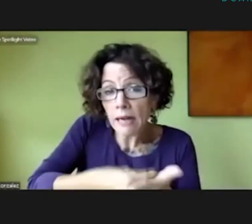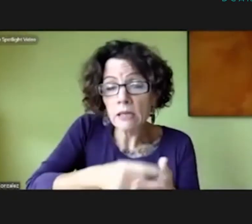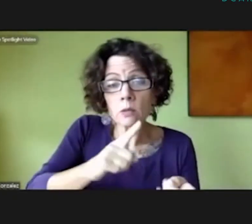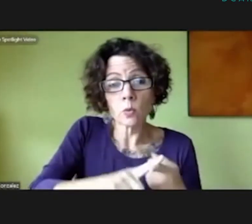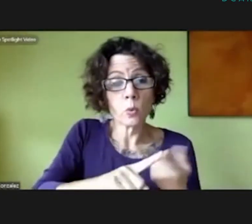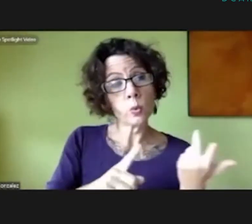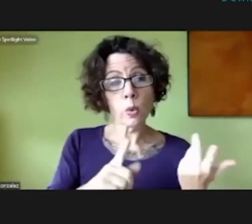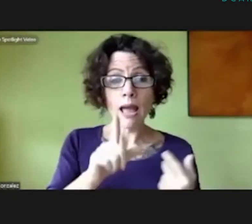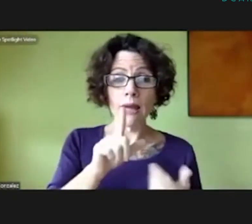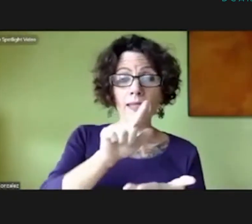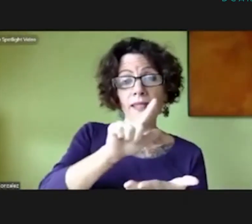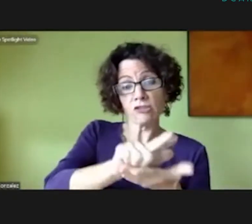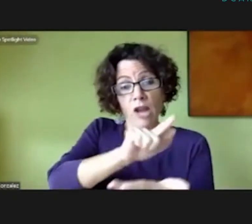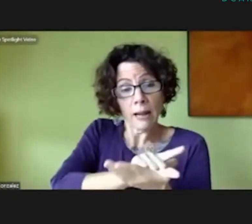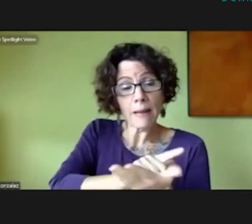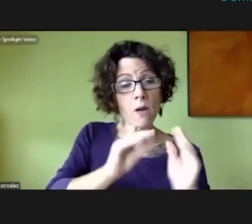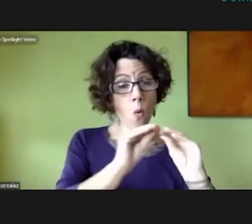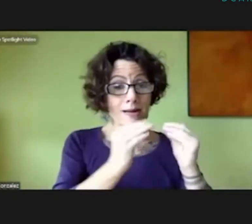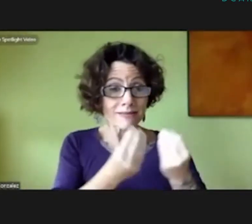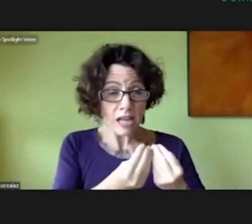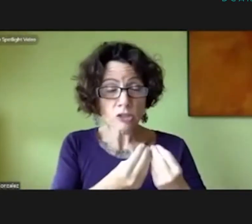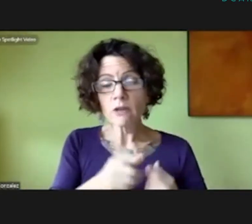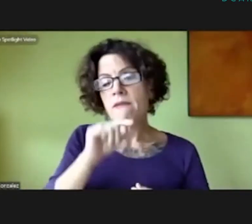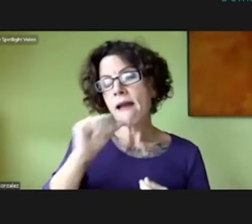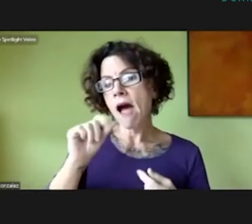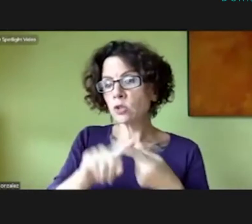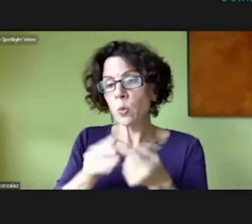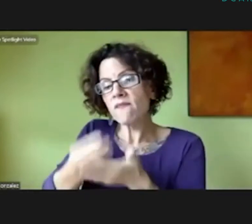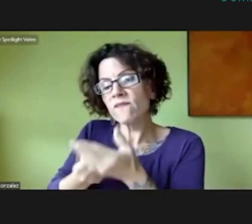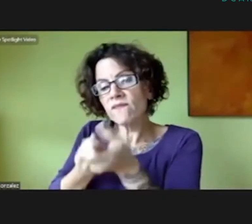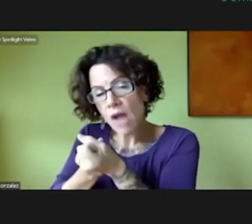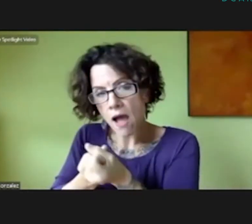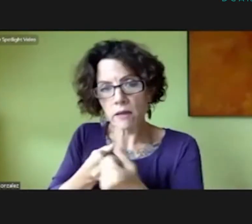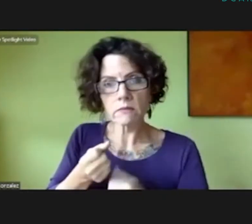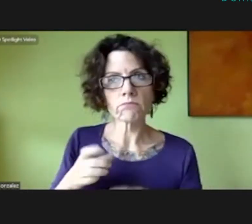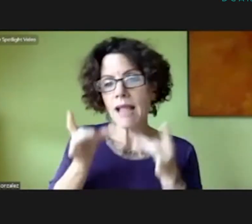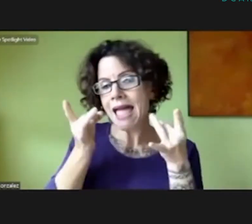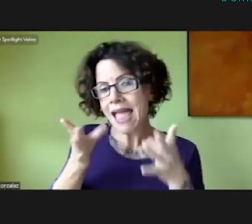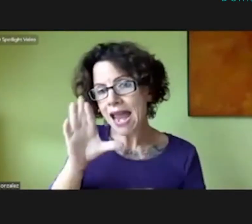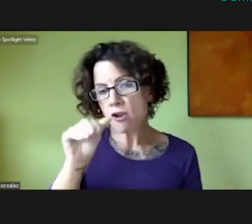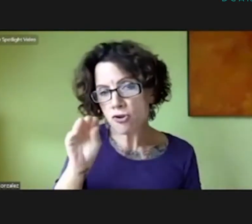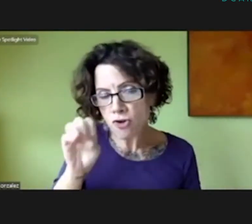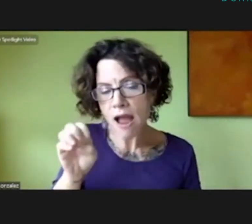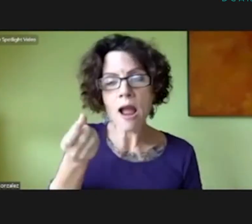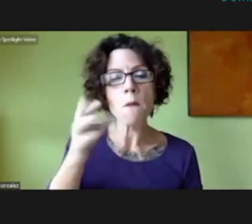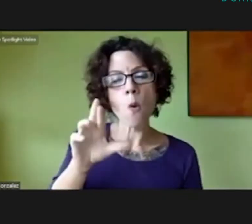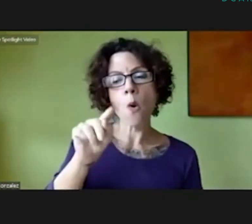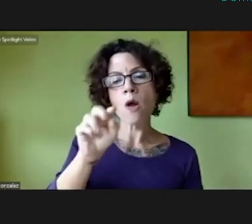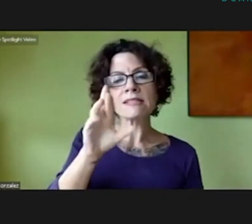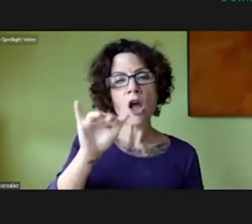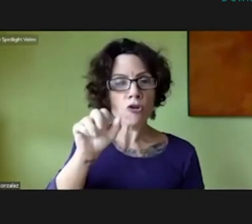my money to a legal organization, not funding anything that's related to